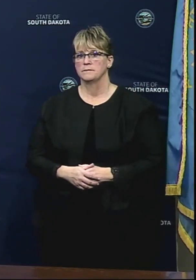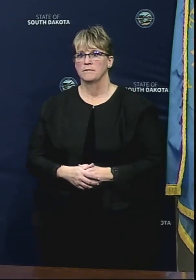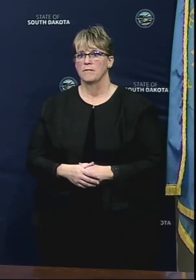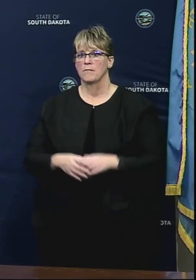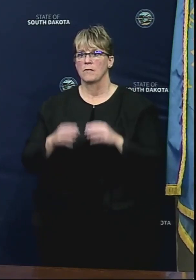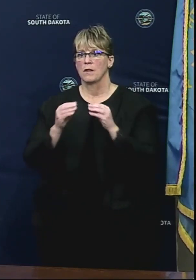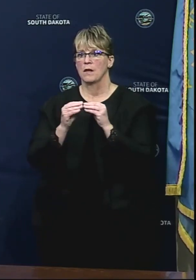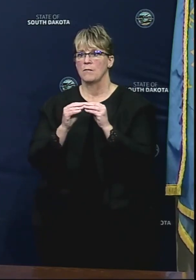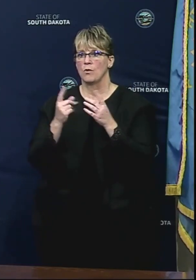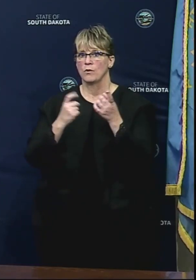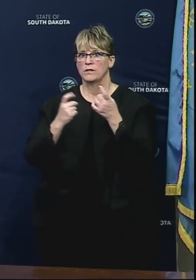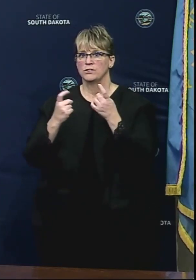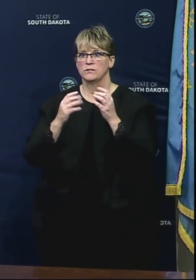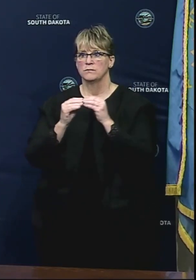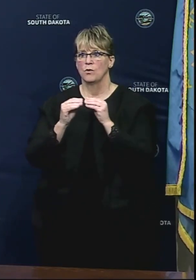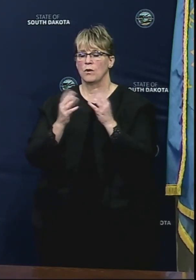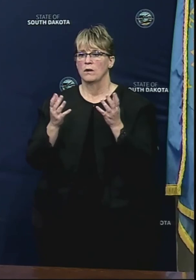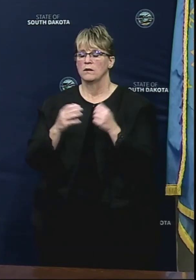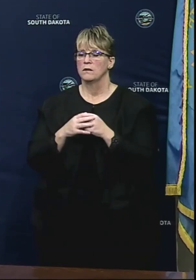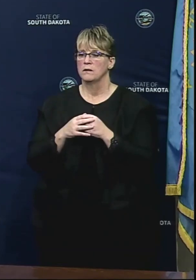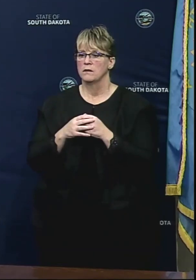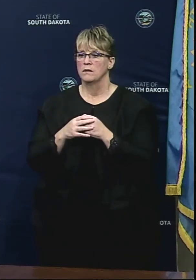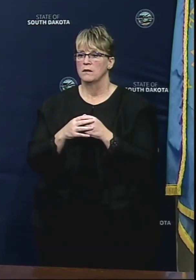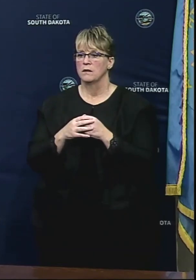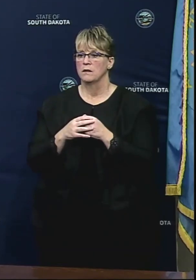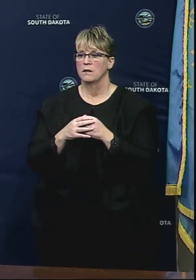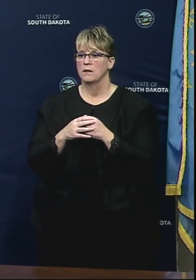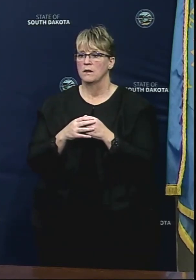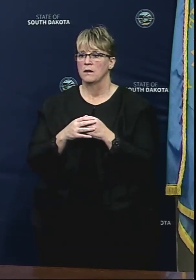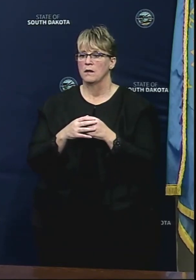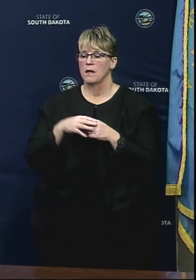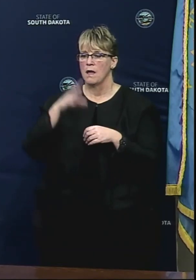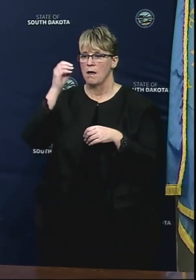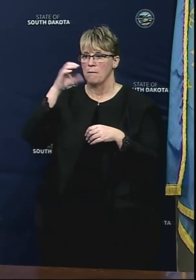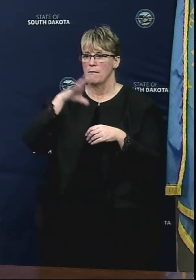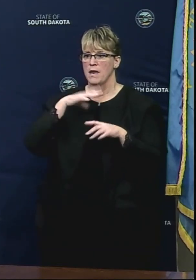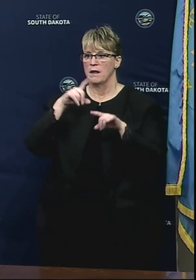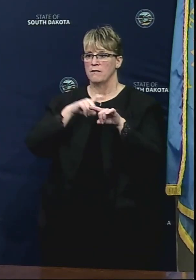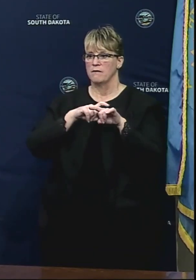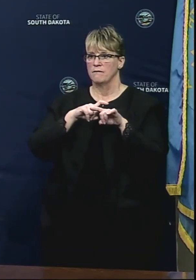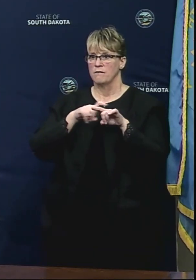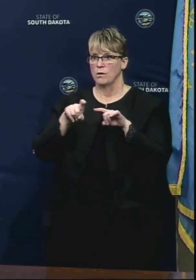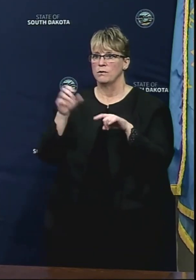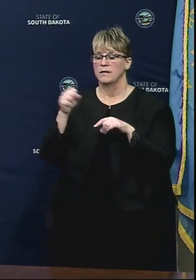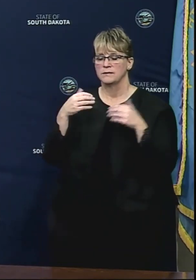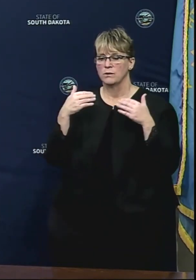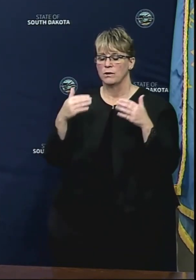Further questions? Governor, this is Paul from the Groton Daily Independent. Yes, Paul.